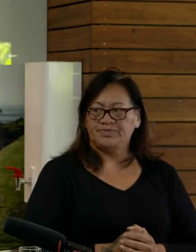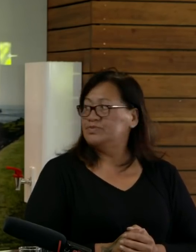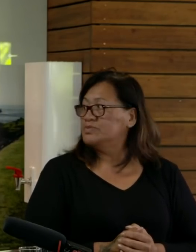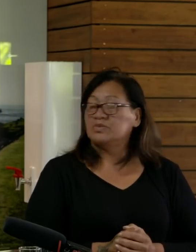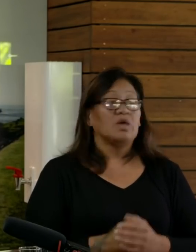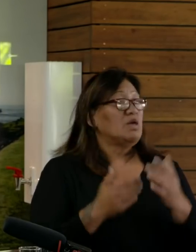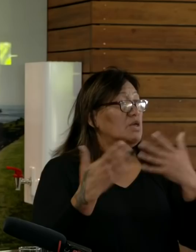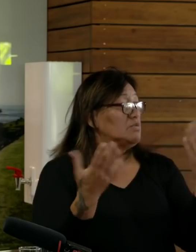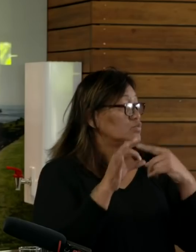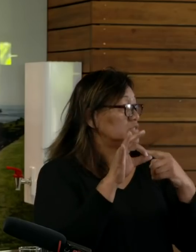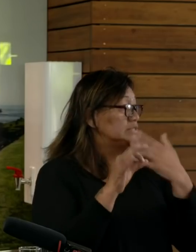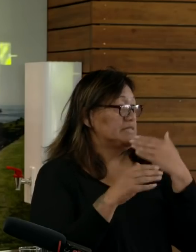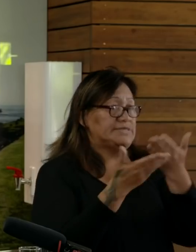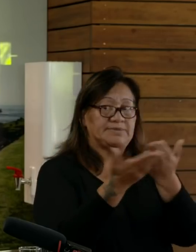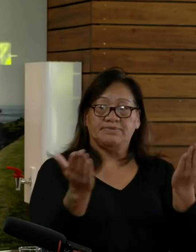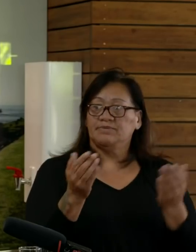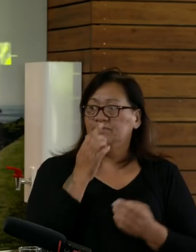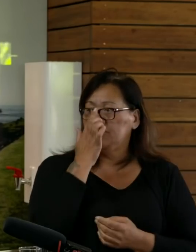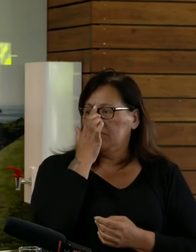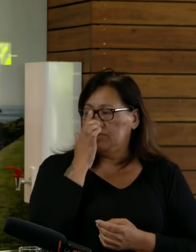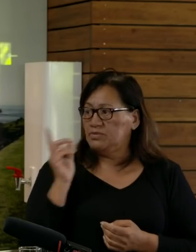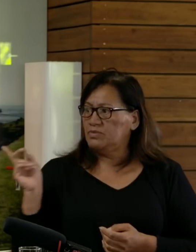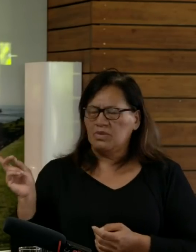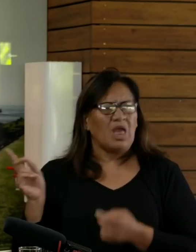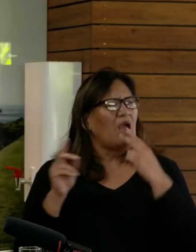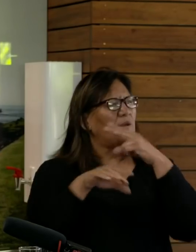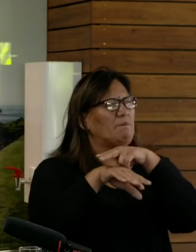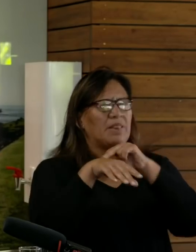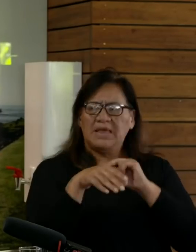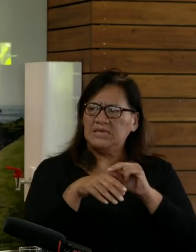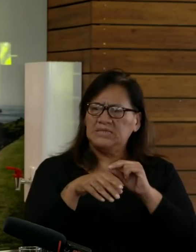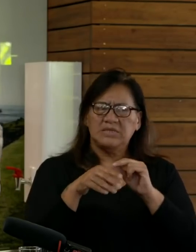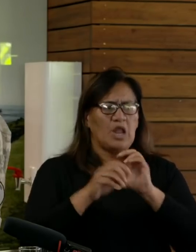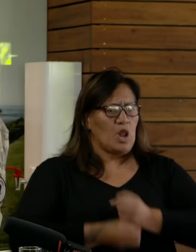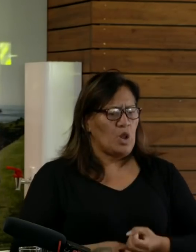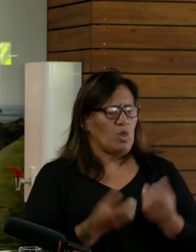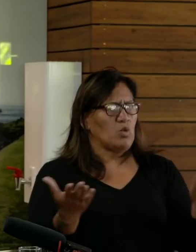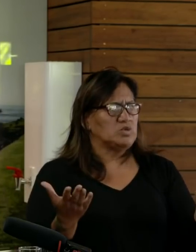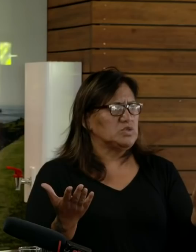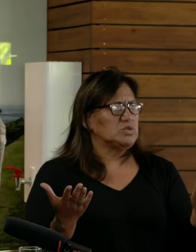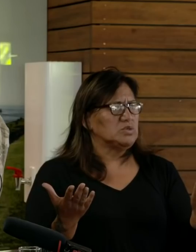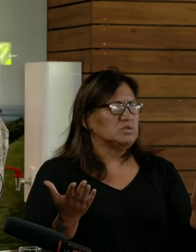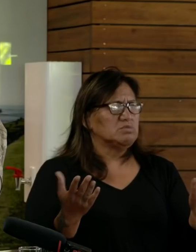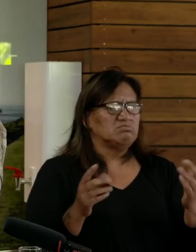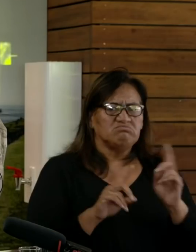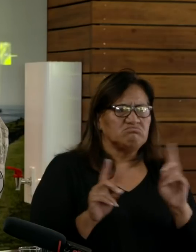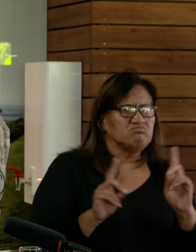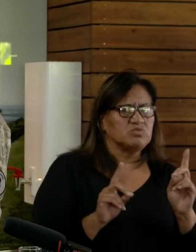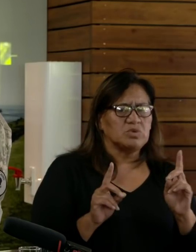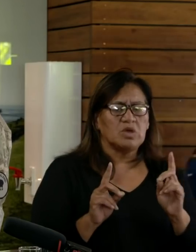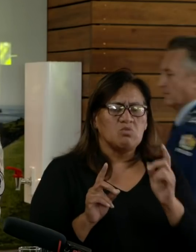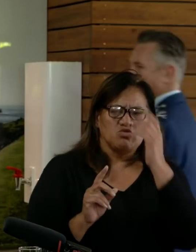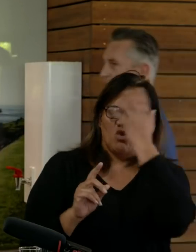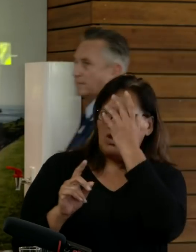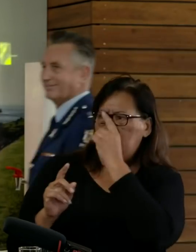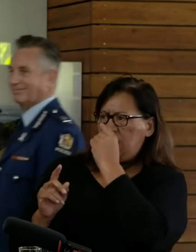We'll take some questions now. Colonel, there was a police launch that was part of this operation. What did they form up? Sorry, you